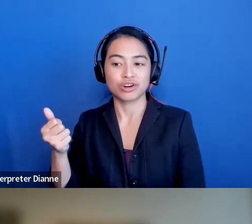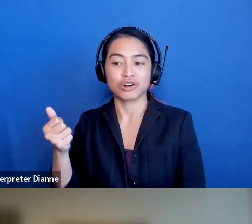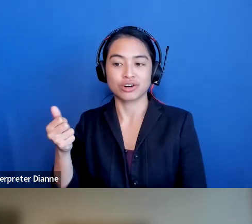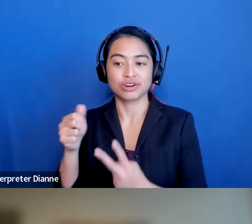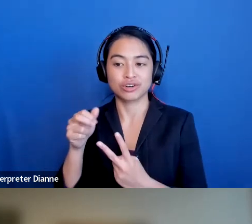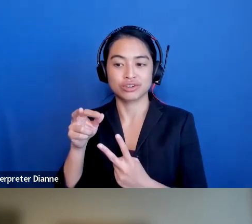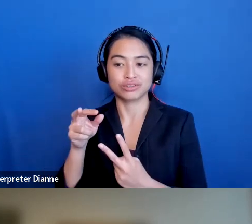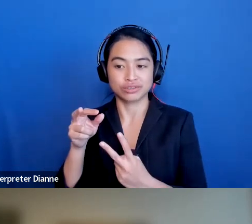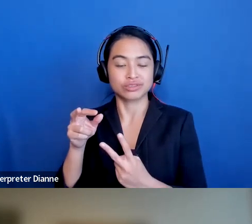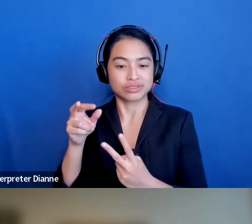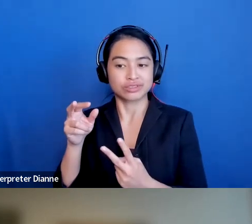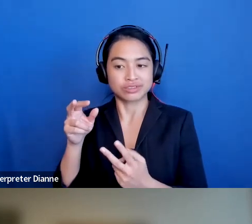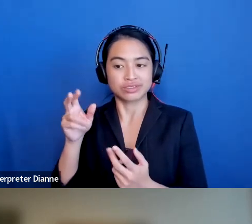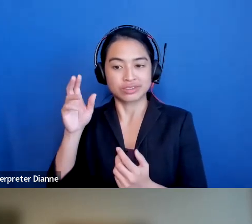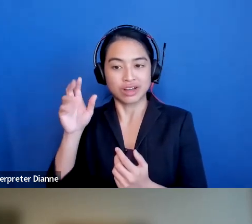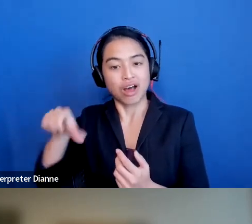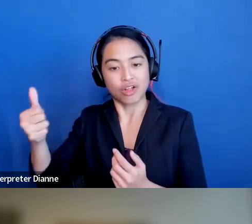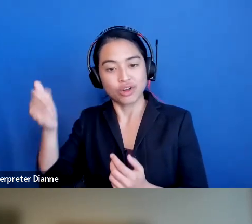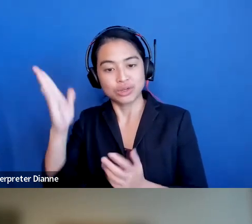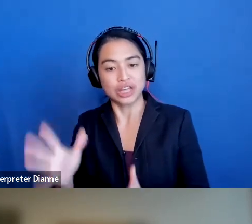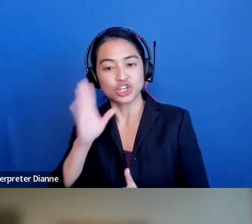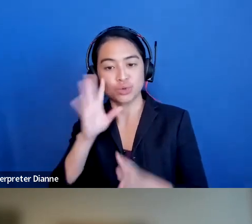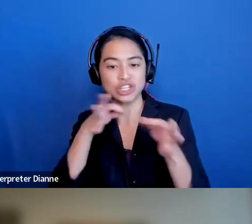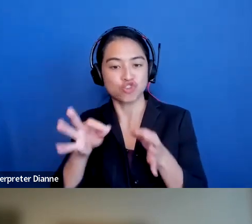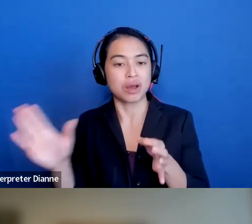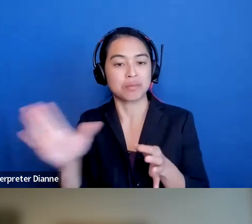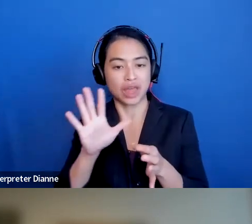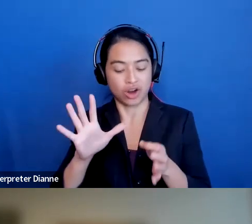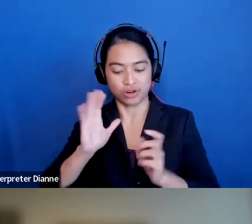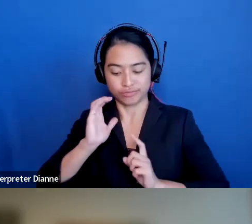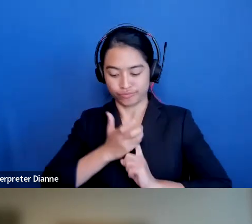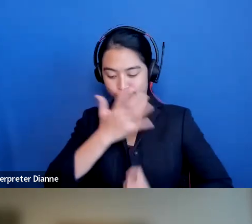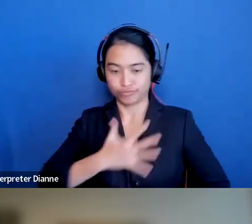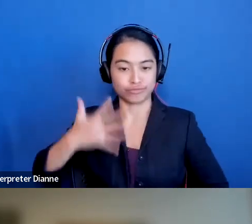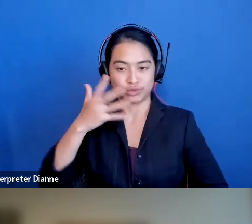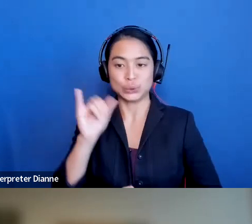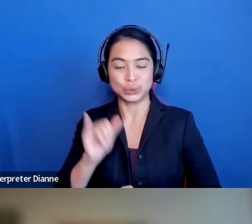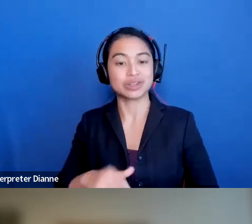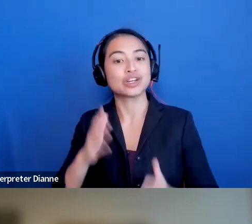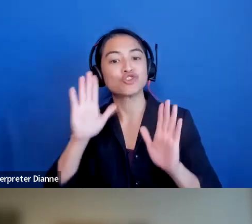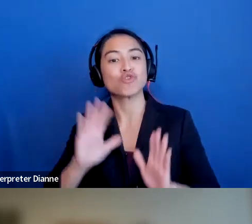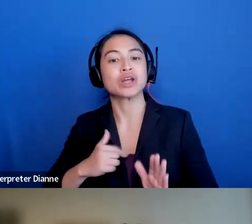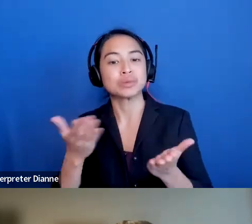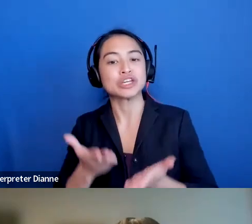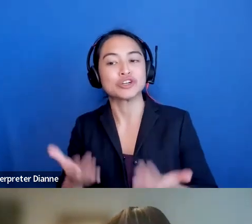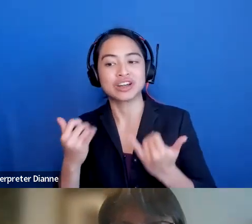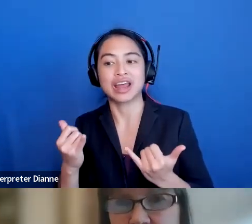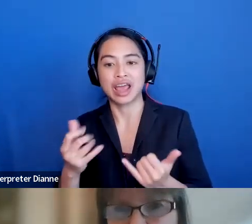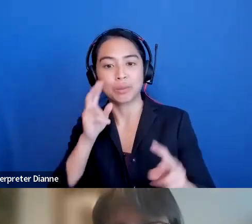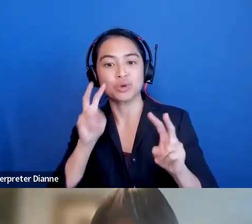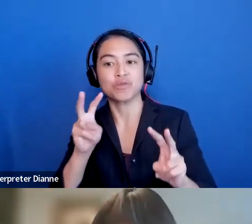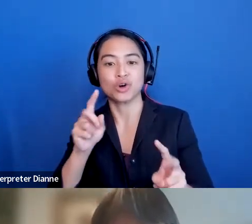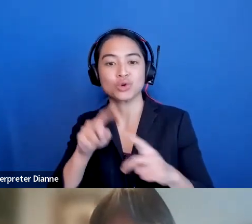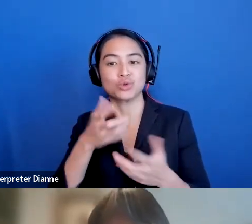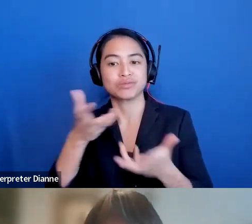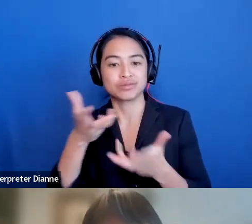they will visually describe themselves as well. So it's great to be here today, and we're really looking forward to engaging with the